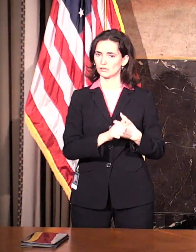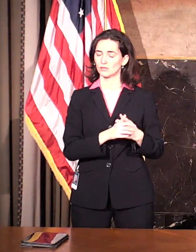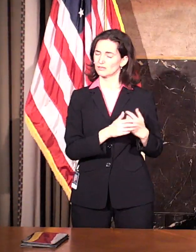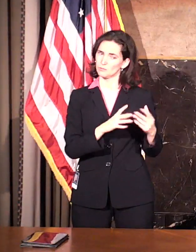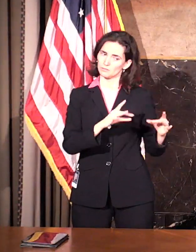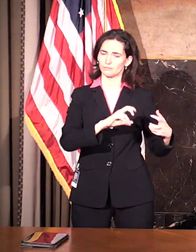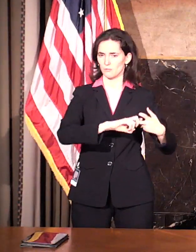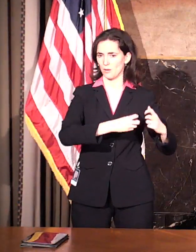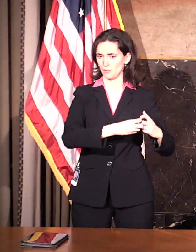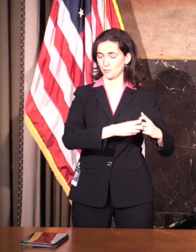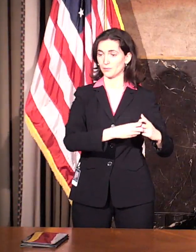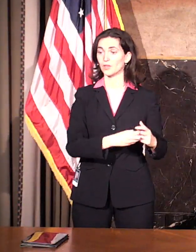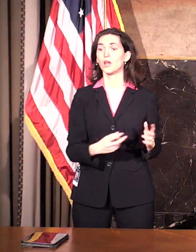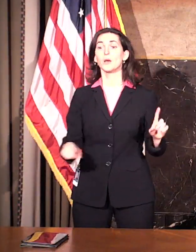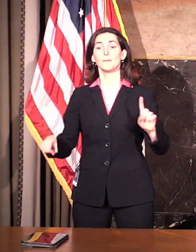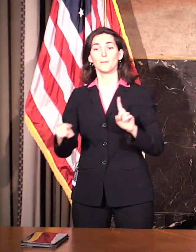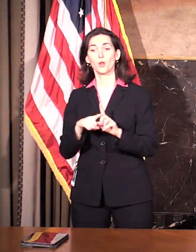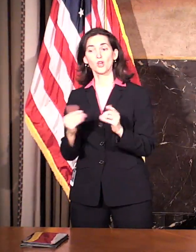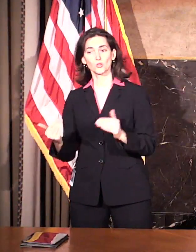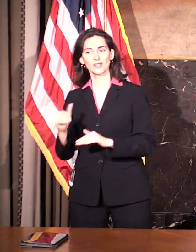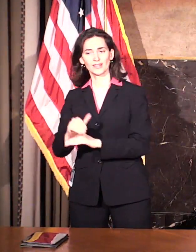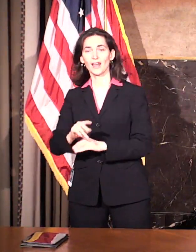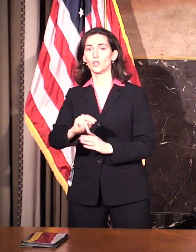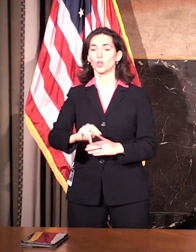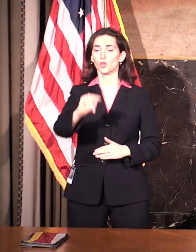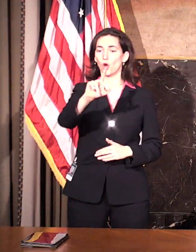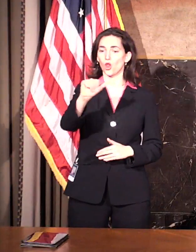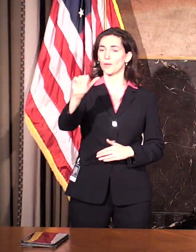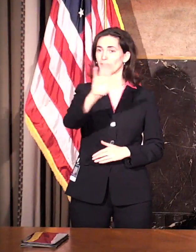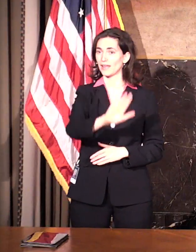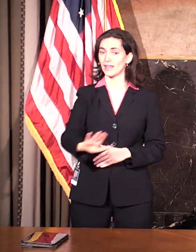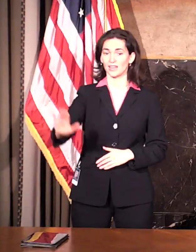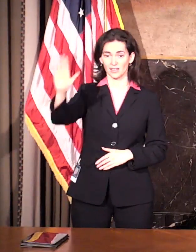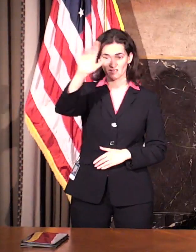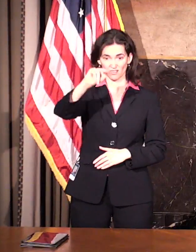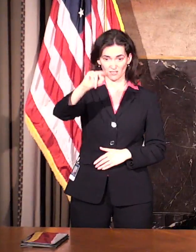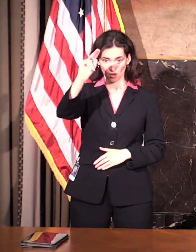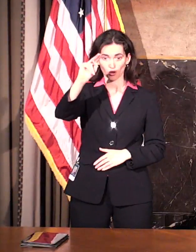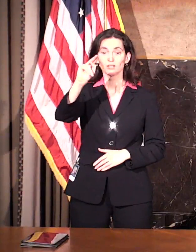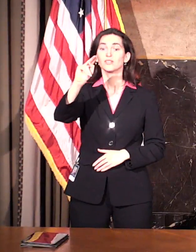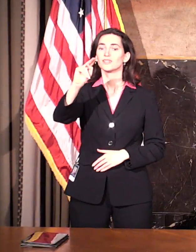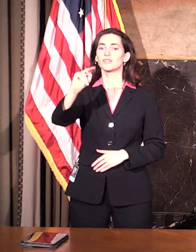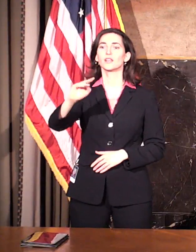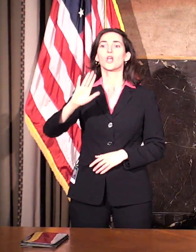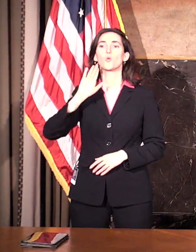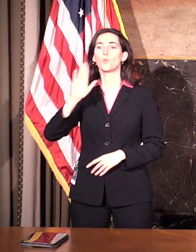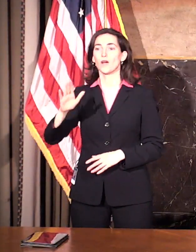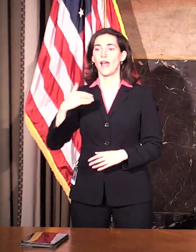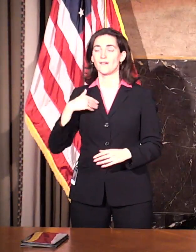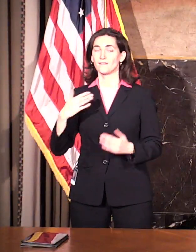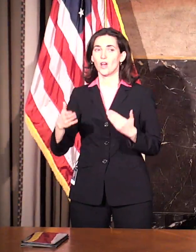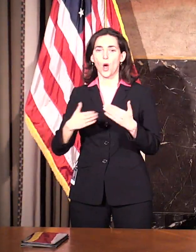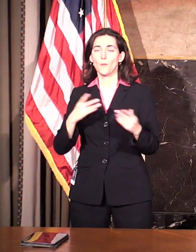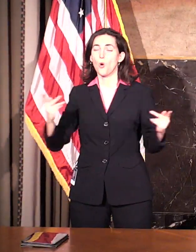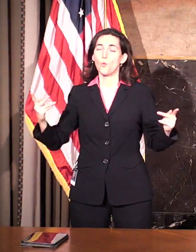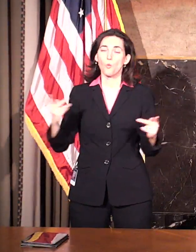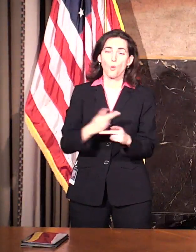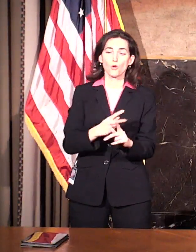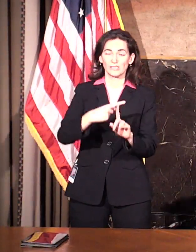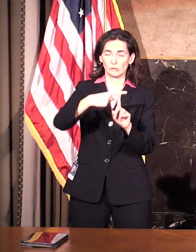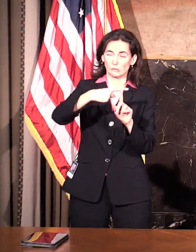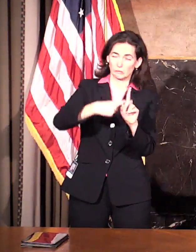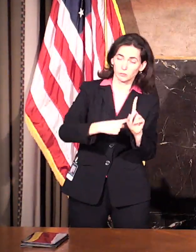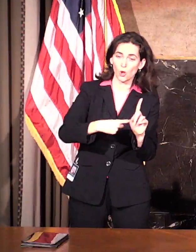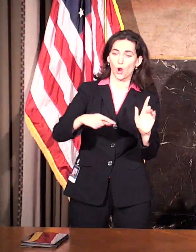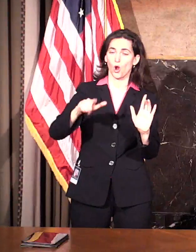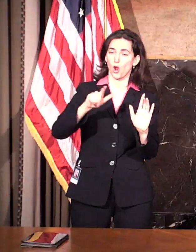tonight for North Louisiana, they will achieve record lows or near record lows. And then